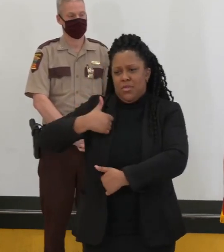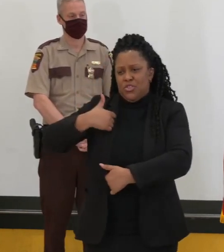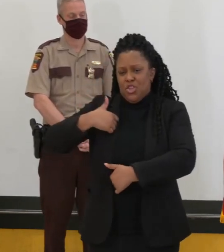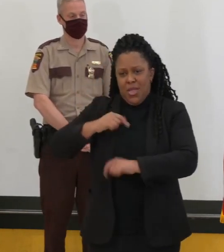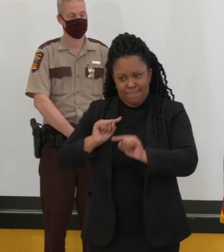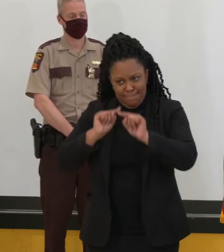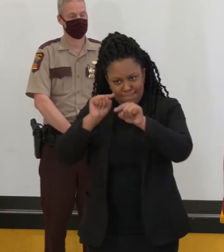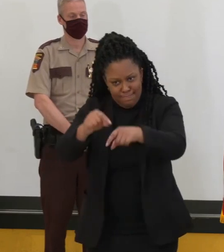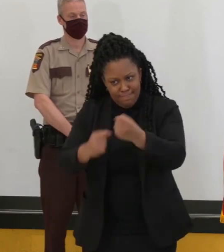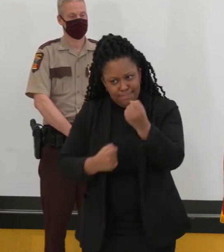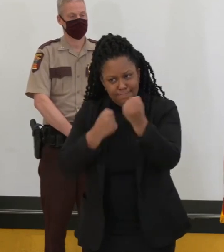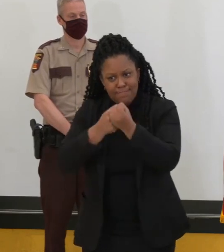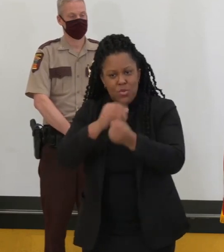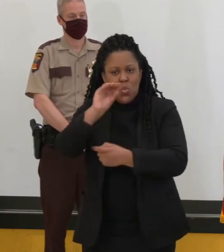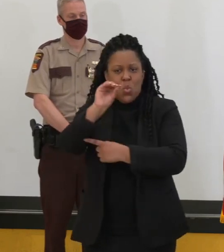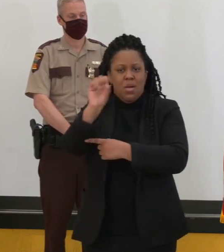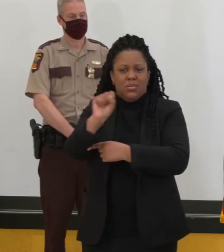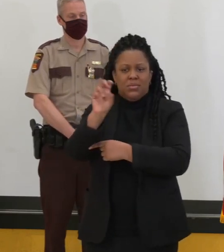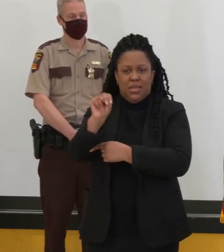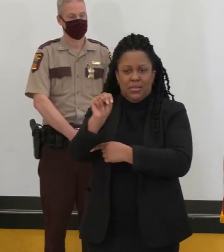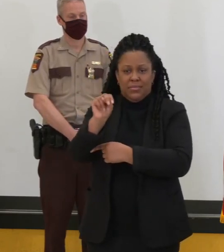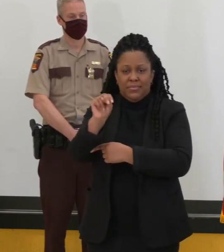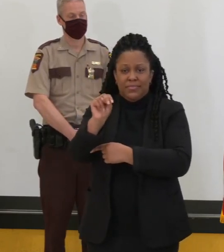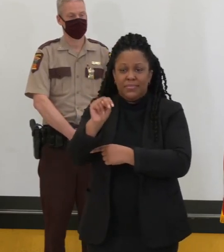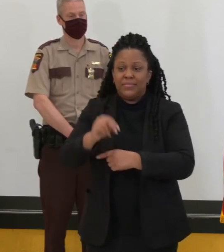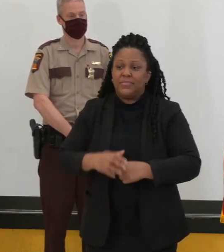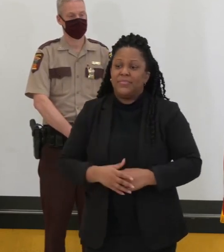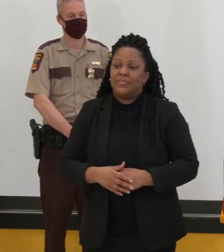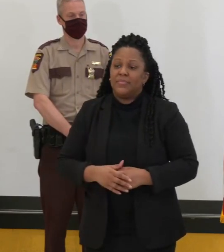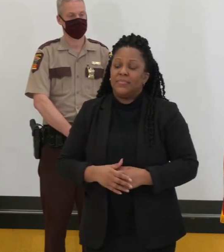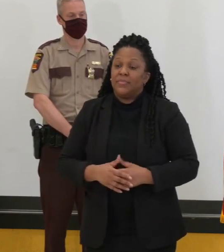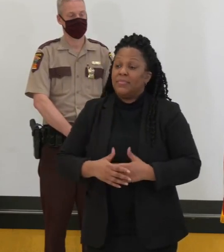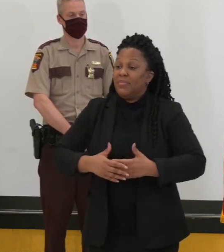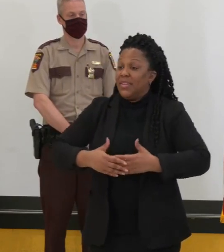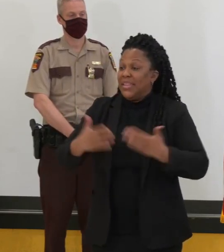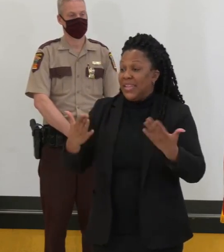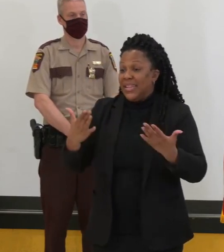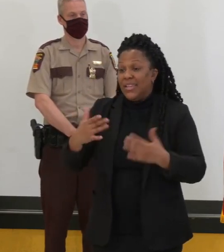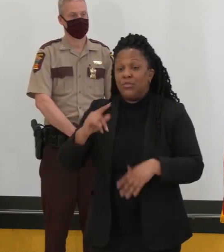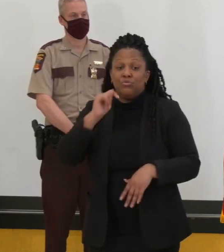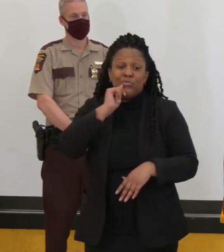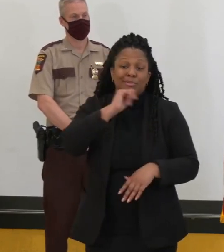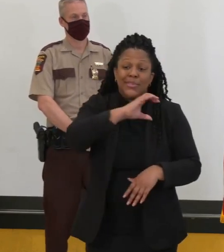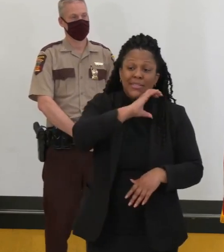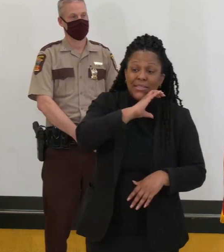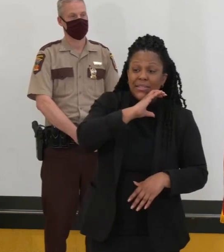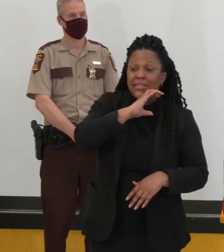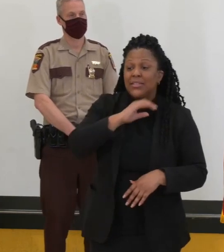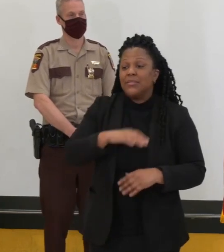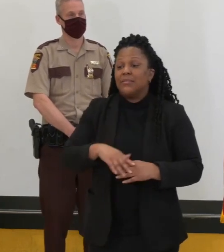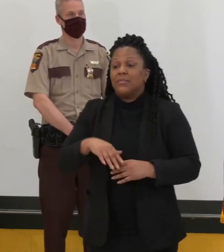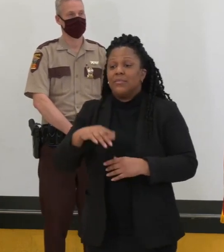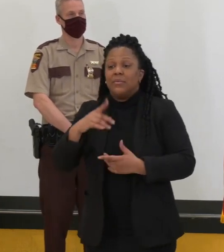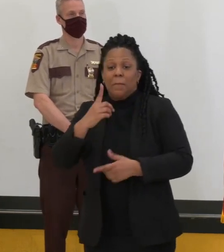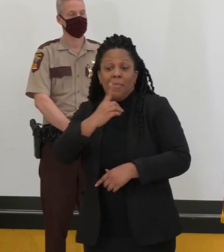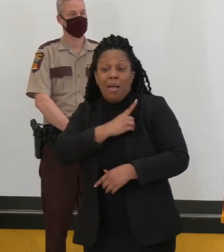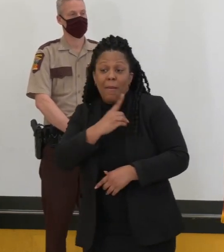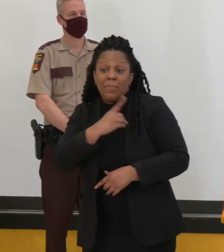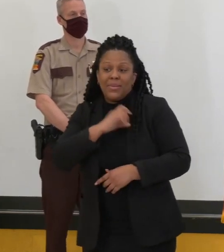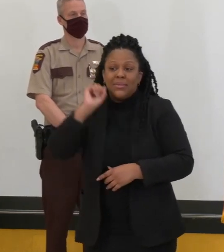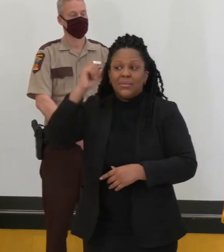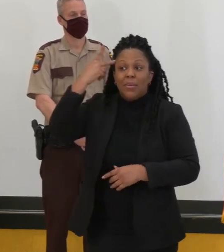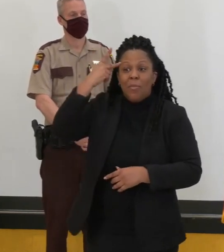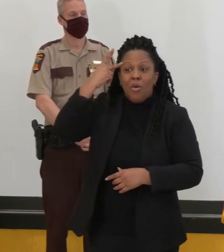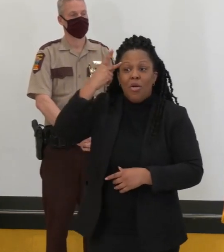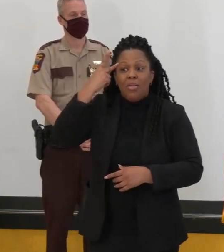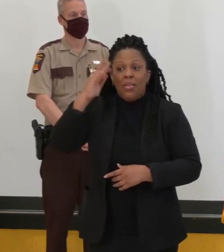Efforts throughout the metro area, predominantly Minneapolis, St. Paul, and Brooklyn Center. We anticipate this number will grow to